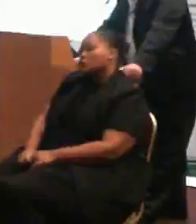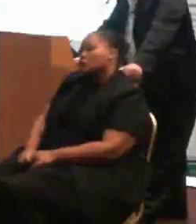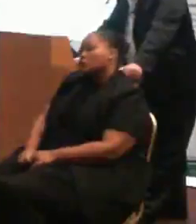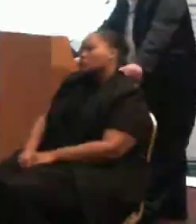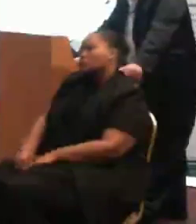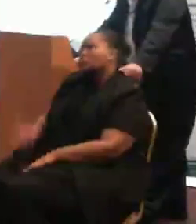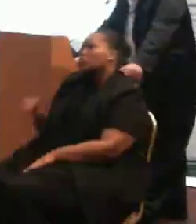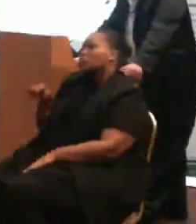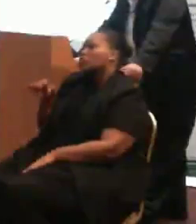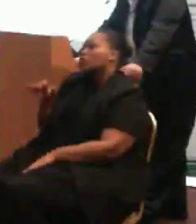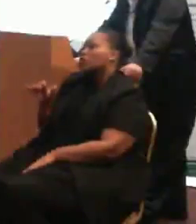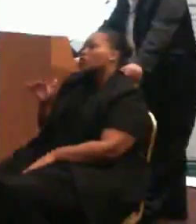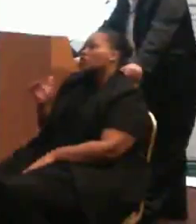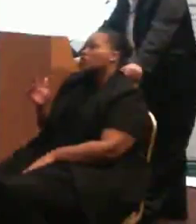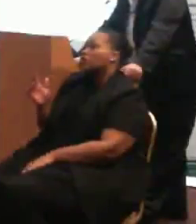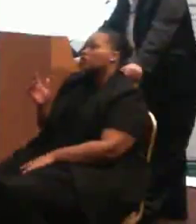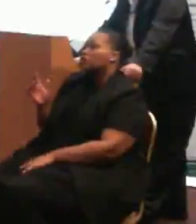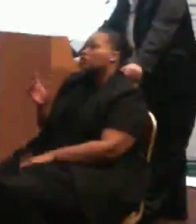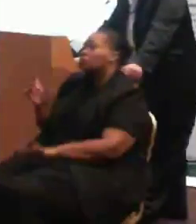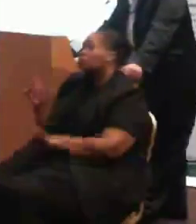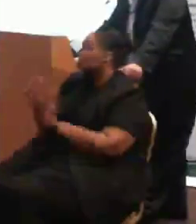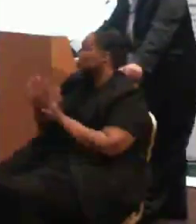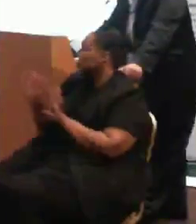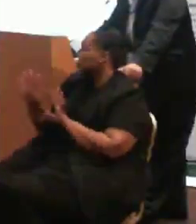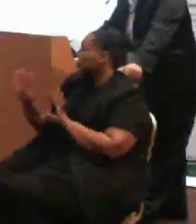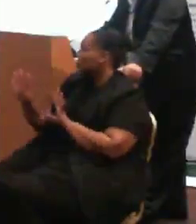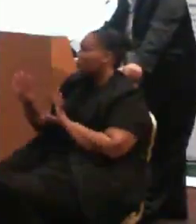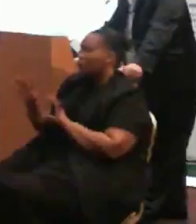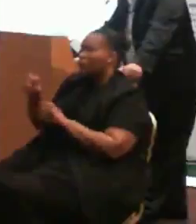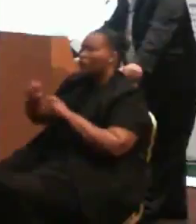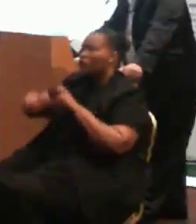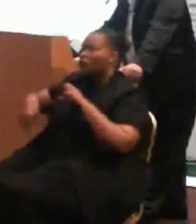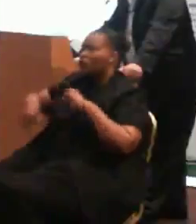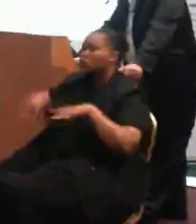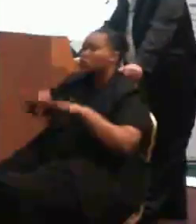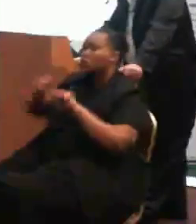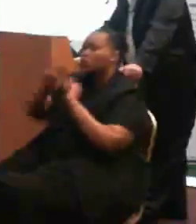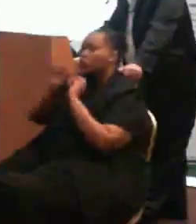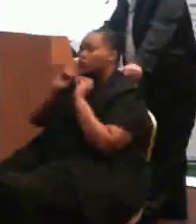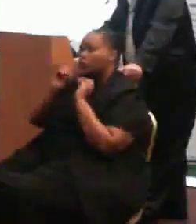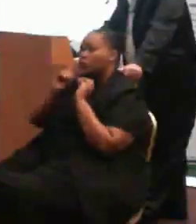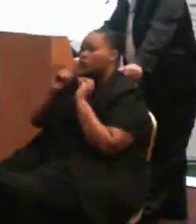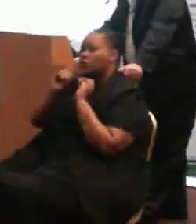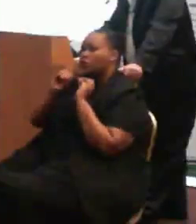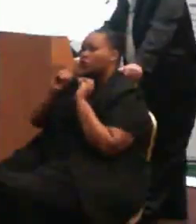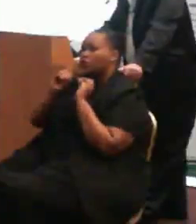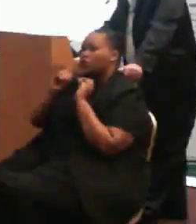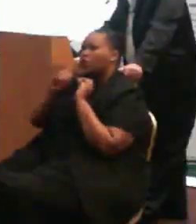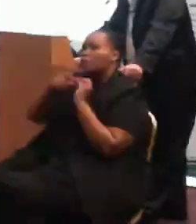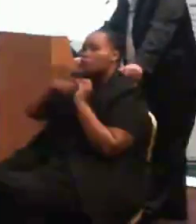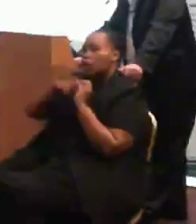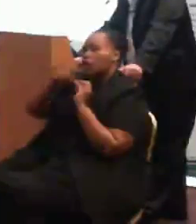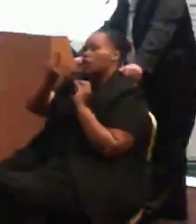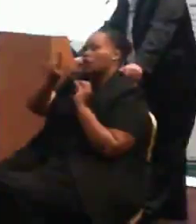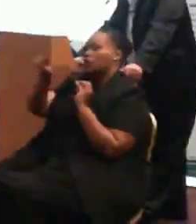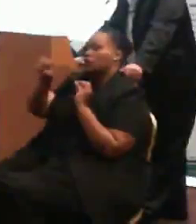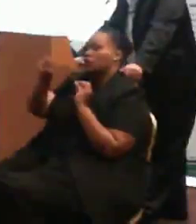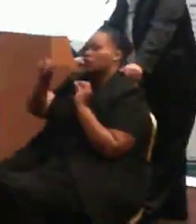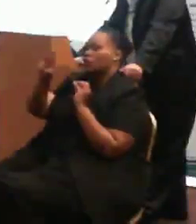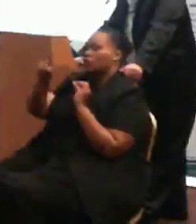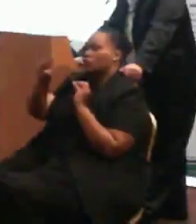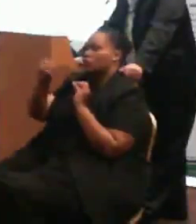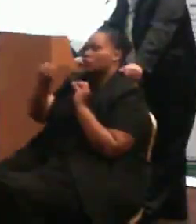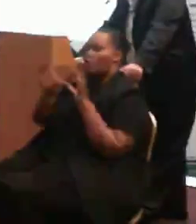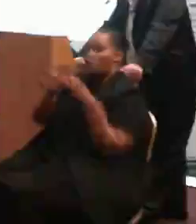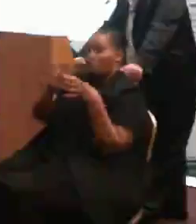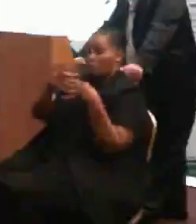If Nersa isn't going to sort out the conflicts and the corruption in Eskom, I will make my way to the Zombie Commission. And that